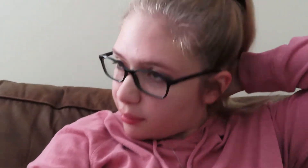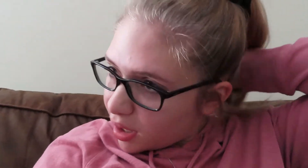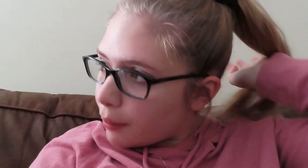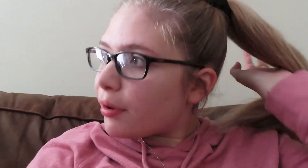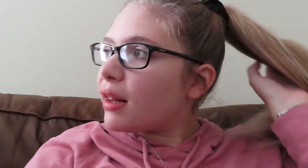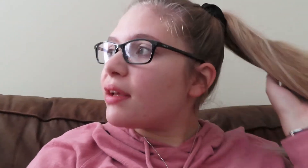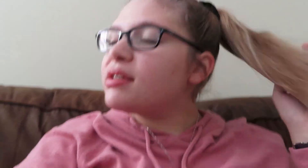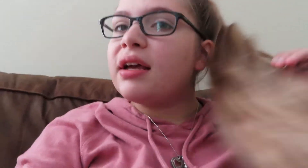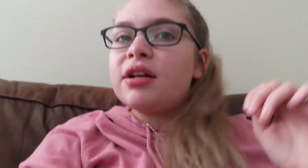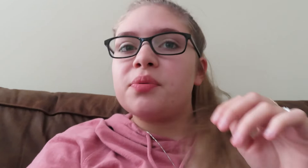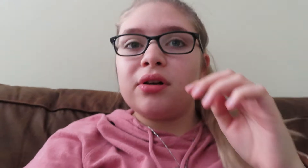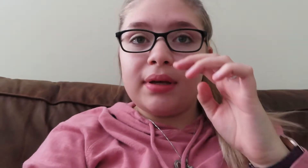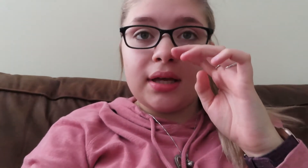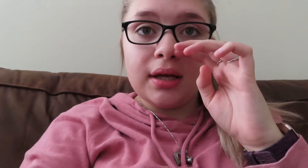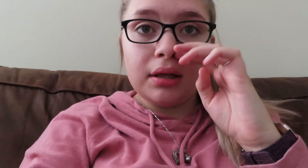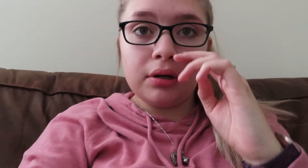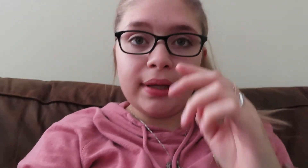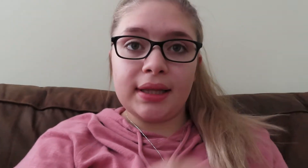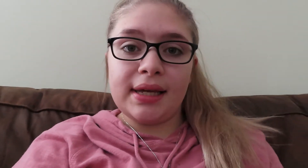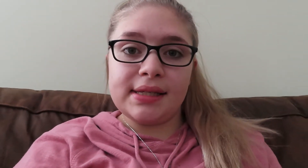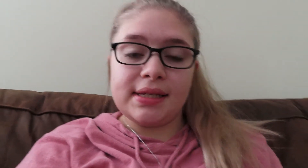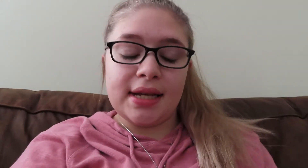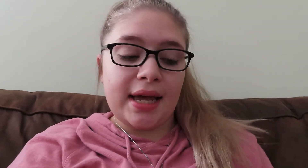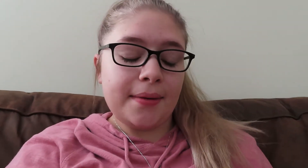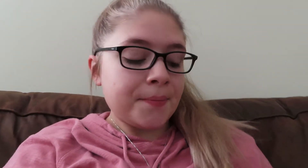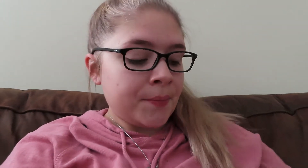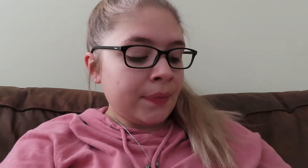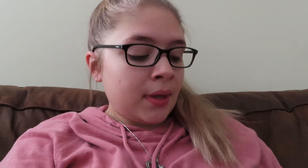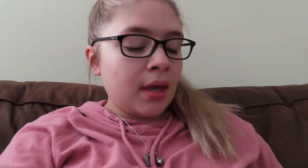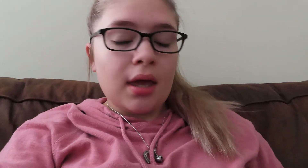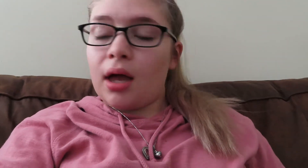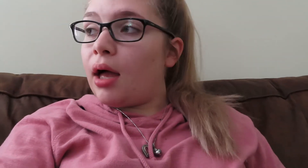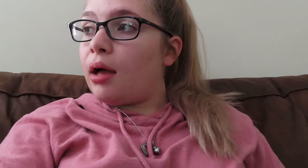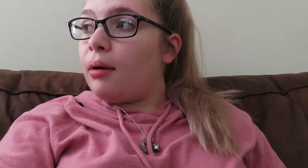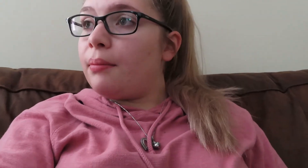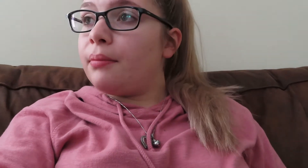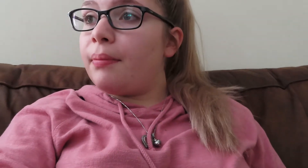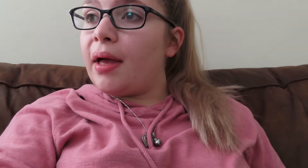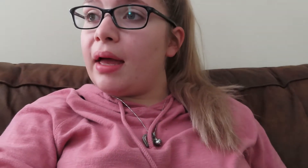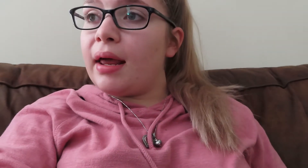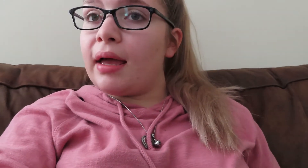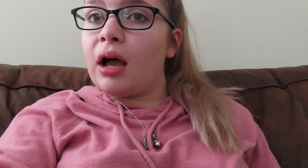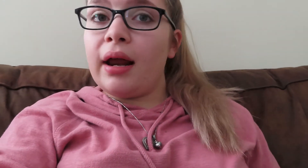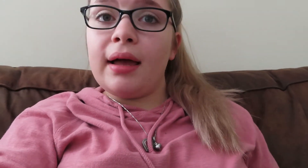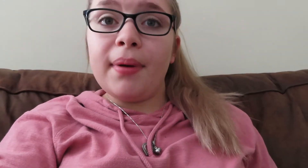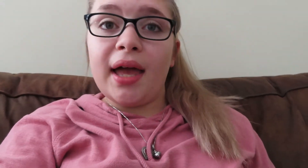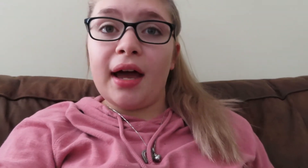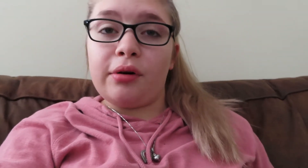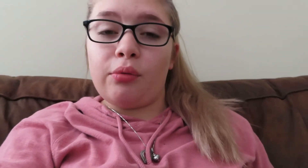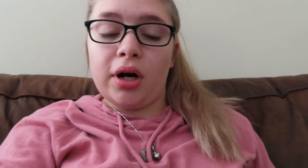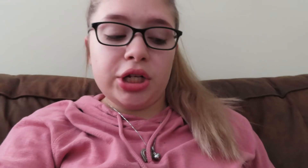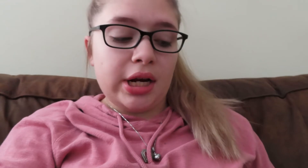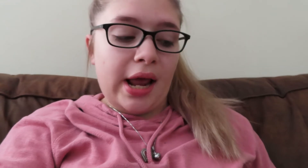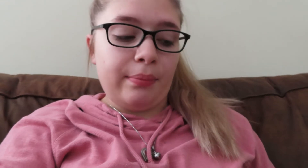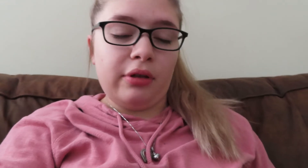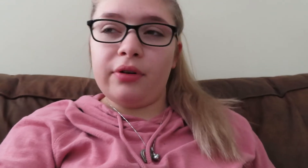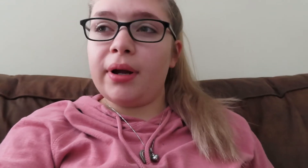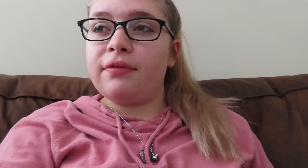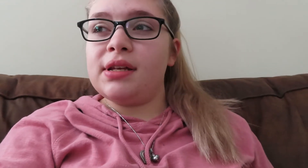any makeup or anything today i just wanted to be a little bit lazy today um but i got up i had an orange and an apple for breakfast